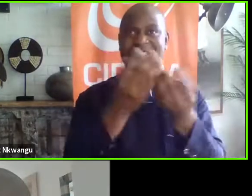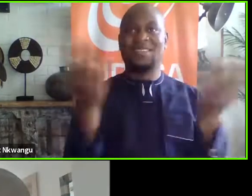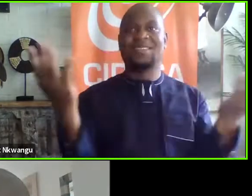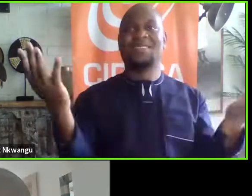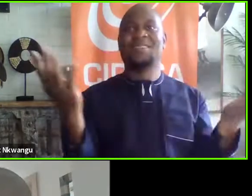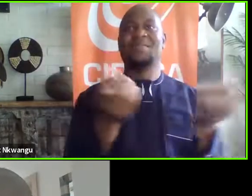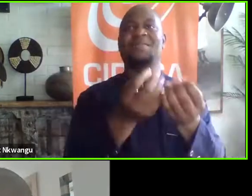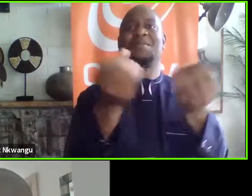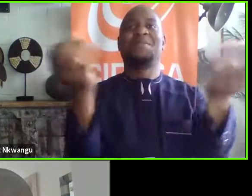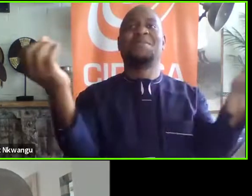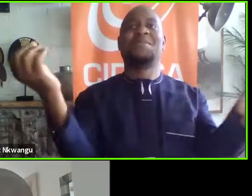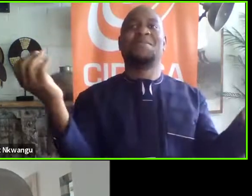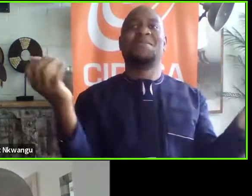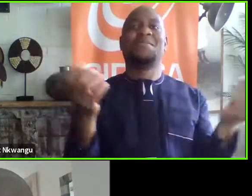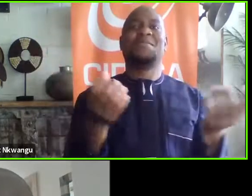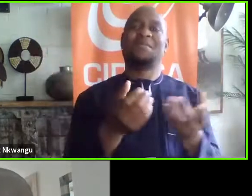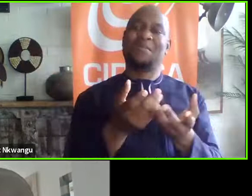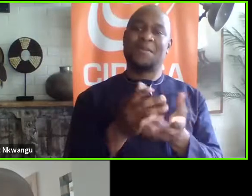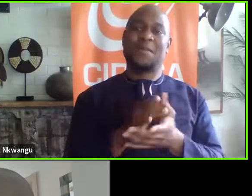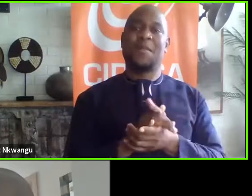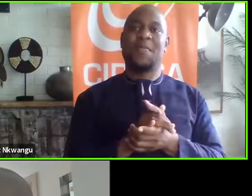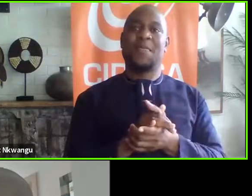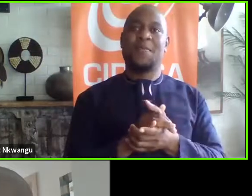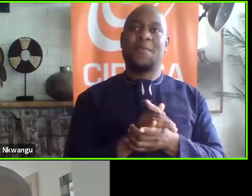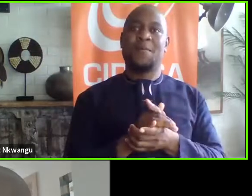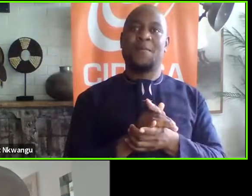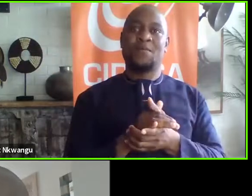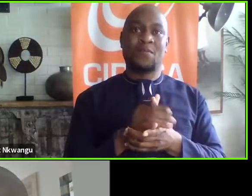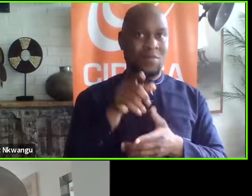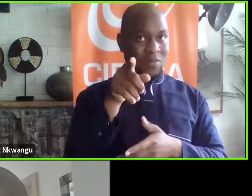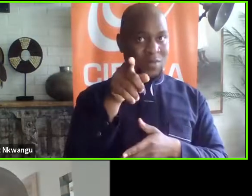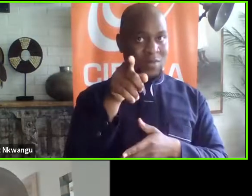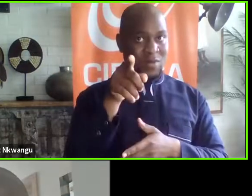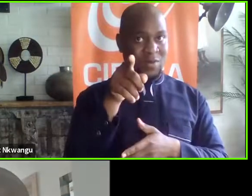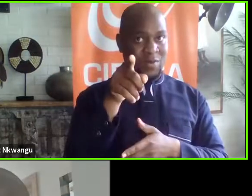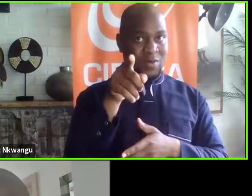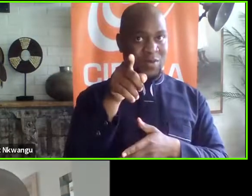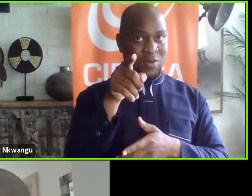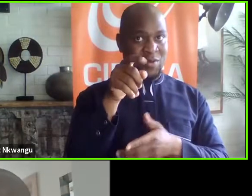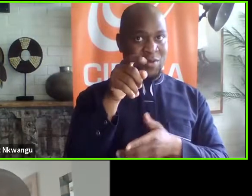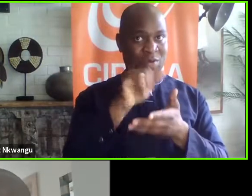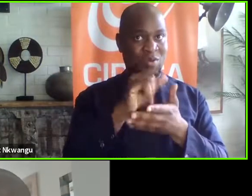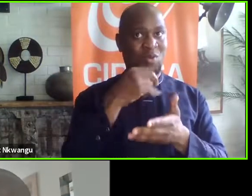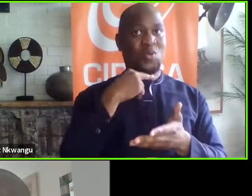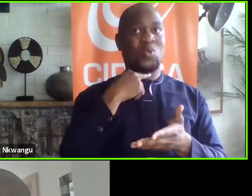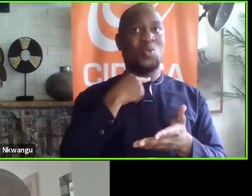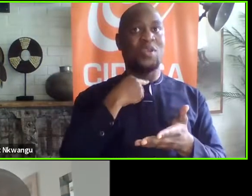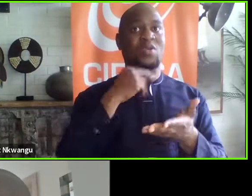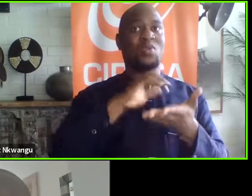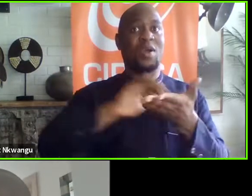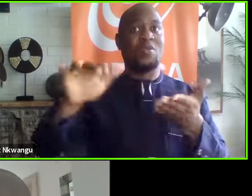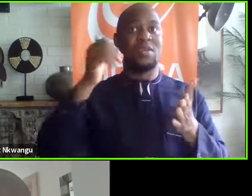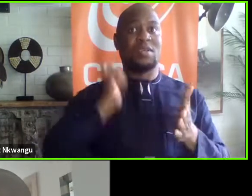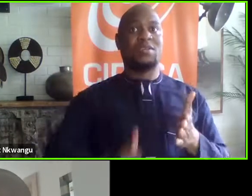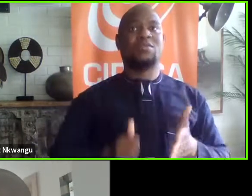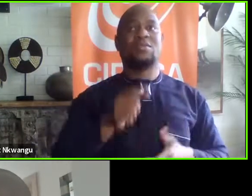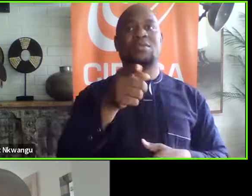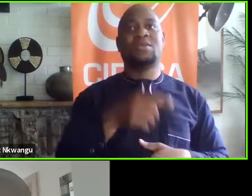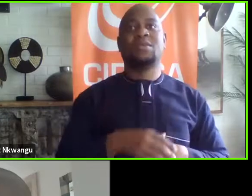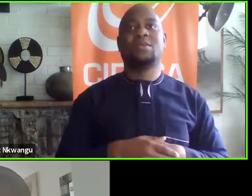very big number of people who are like us, and then who are also other candidates who become like us. So